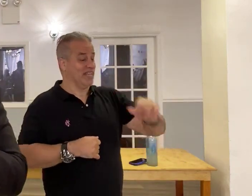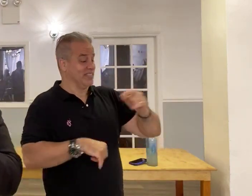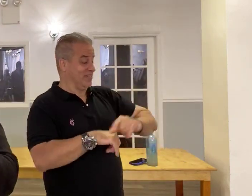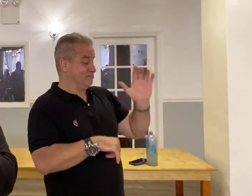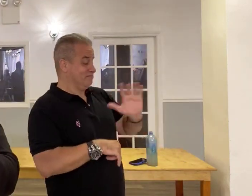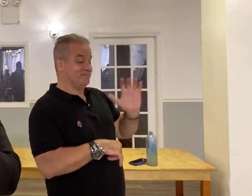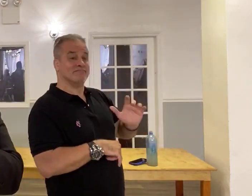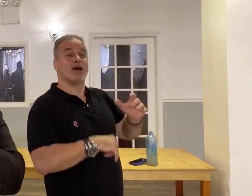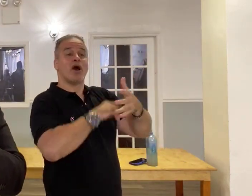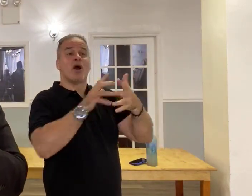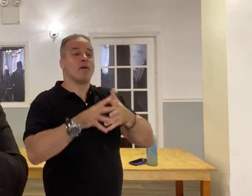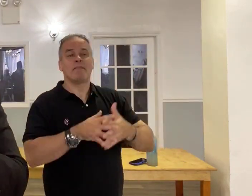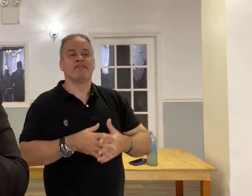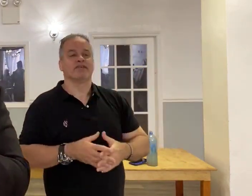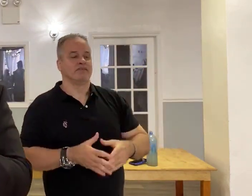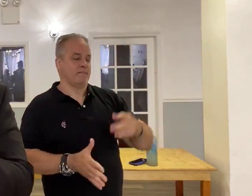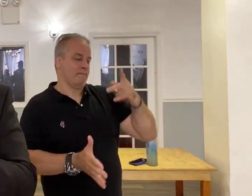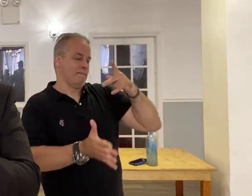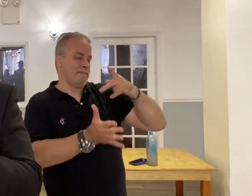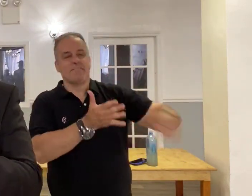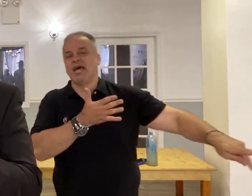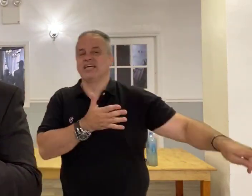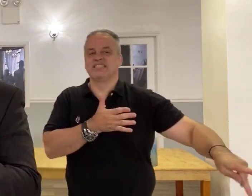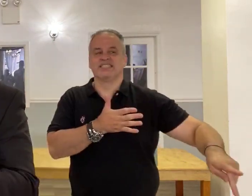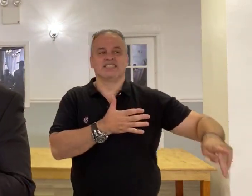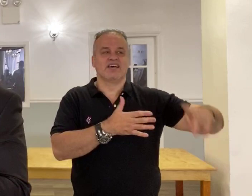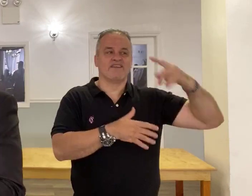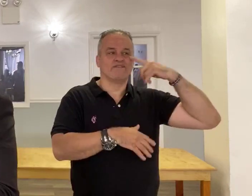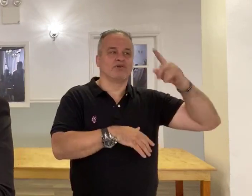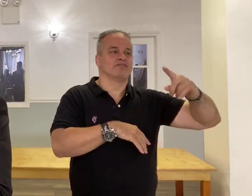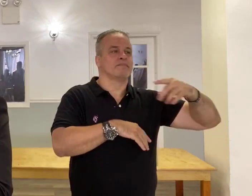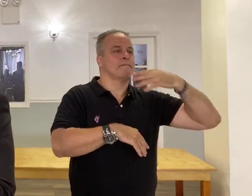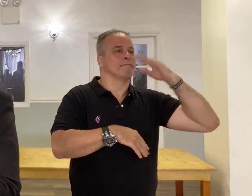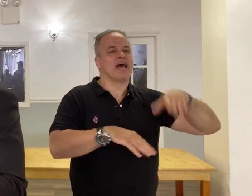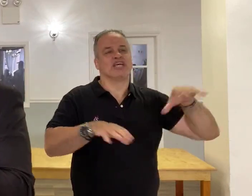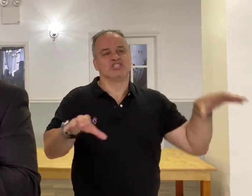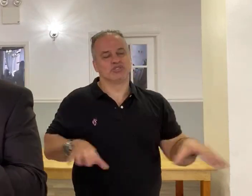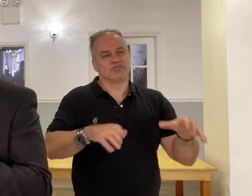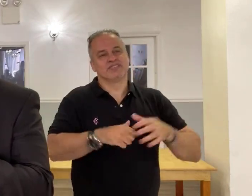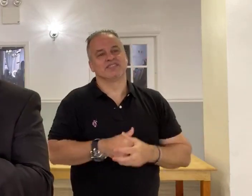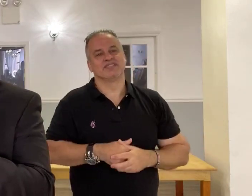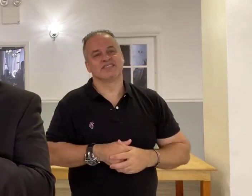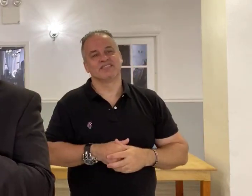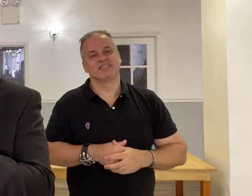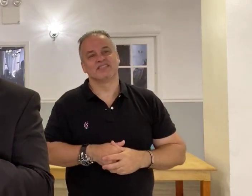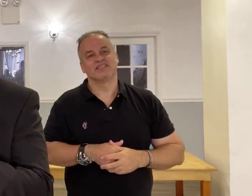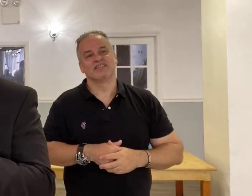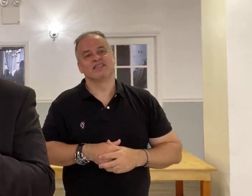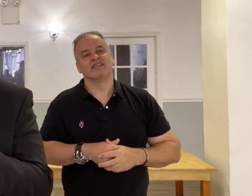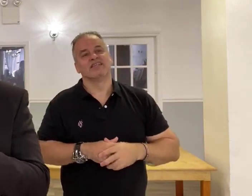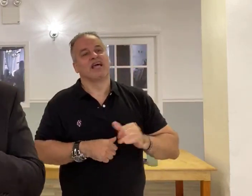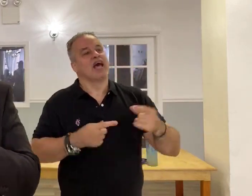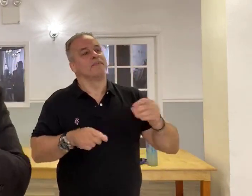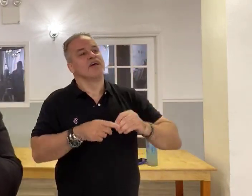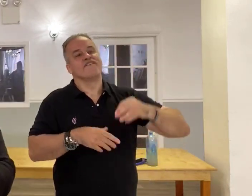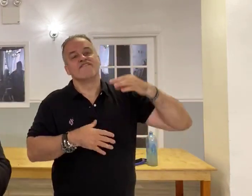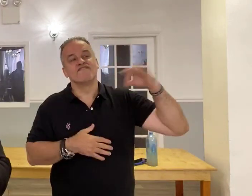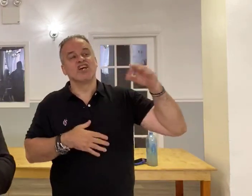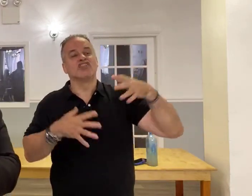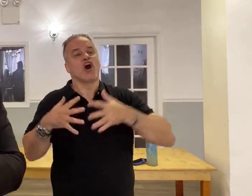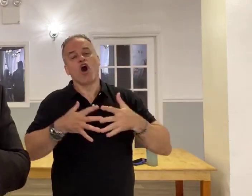had a special bullet that was used among the French army. They called it the Mignon, after General